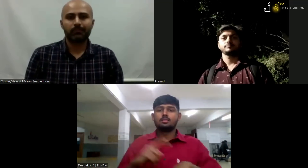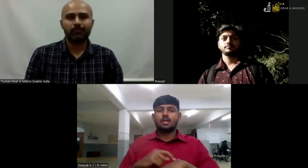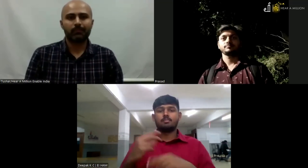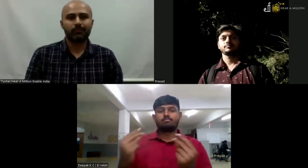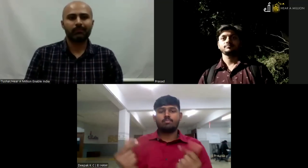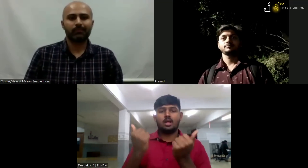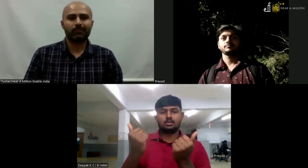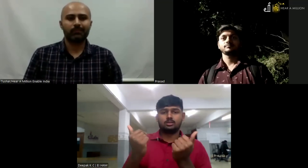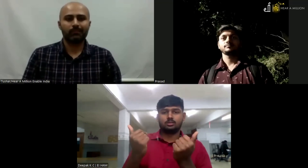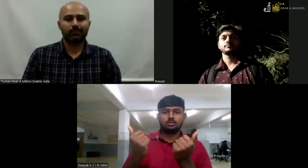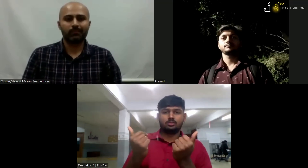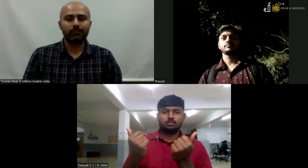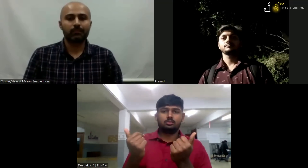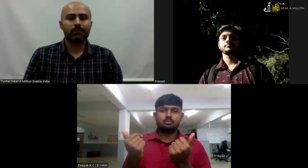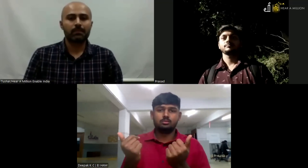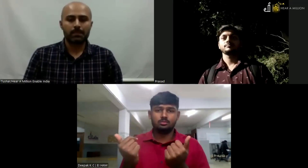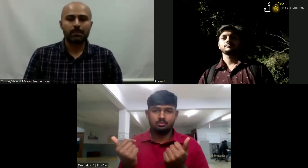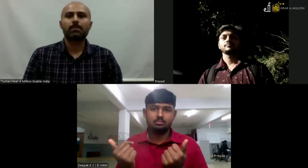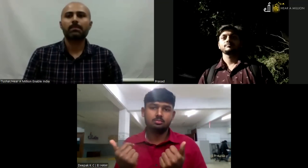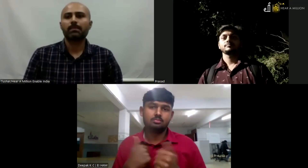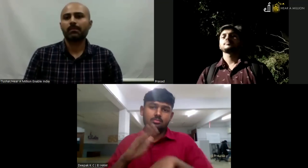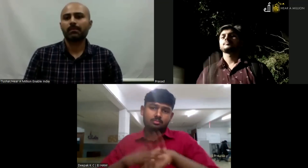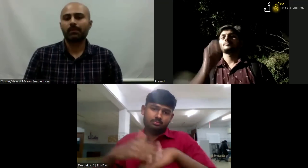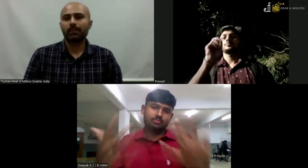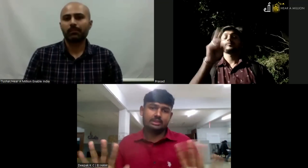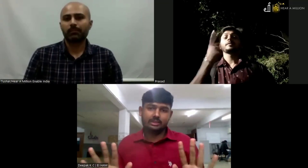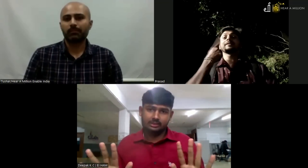out mutually. And better